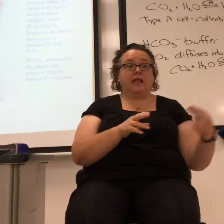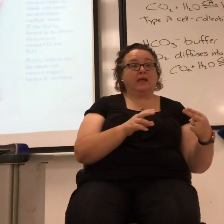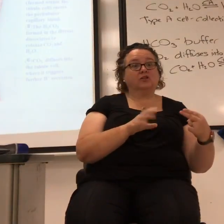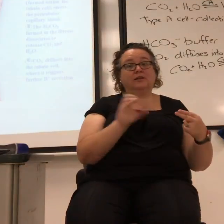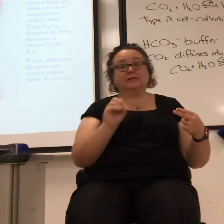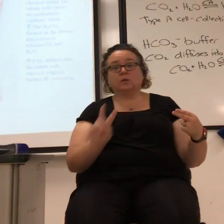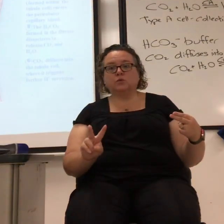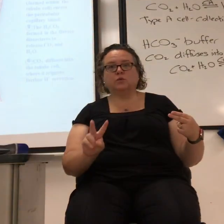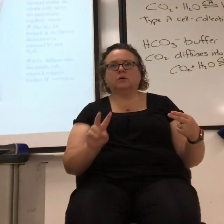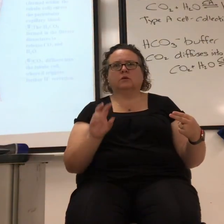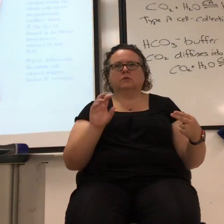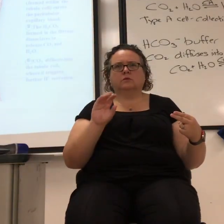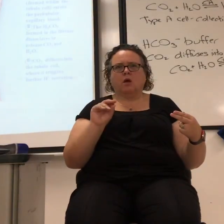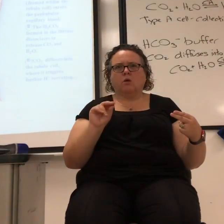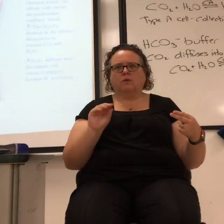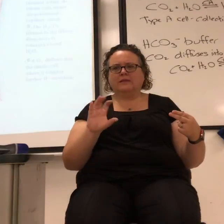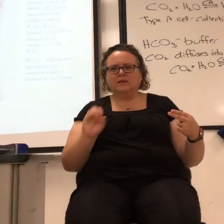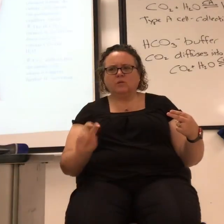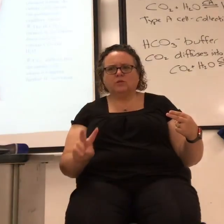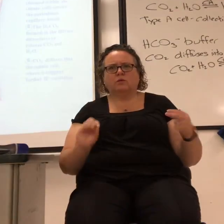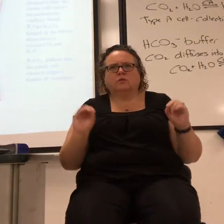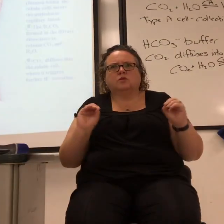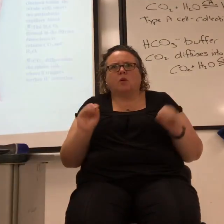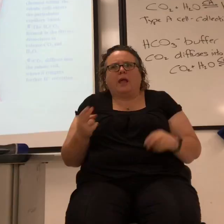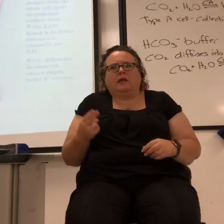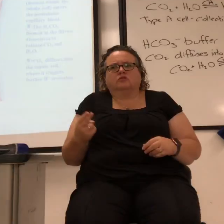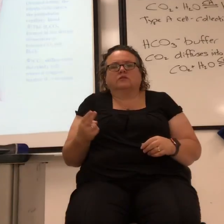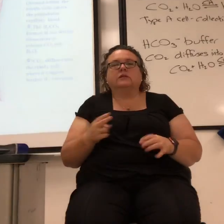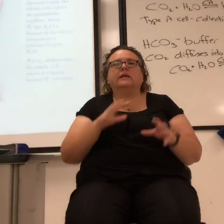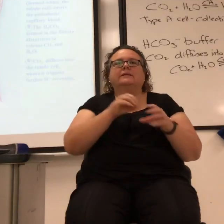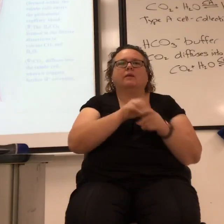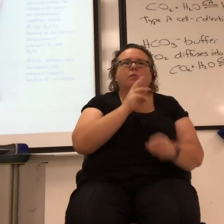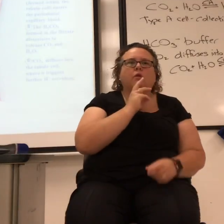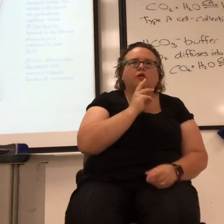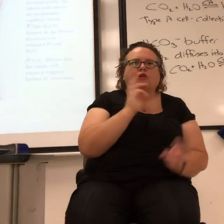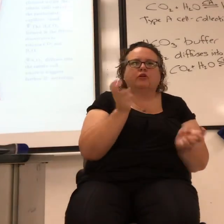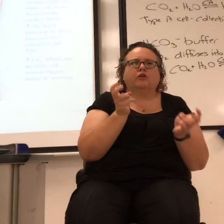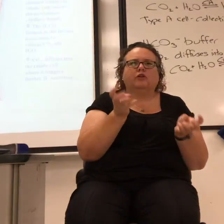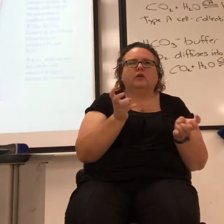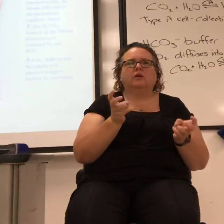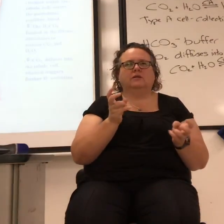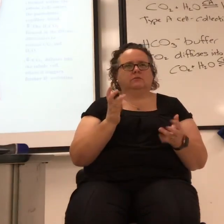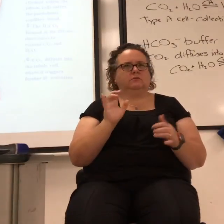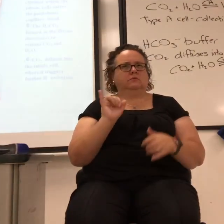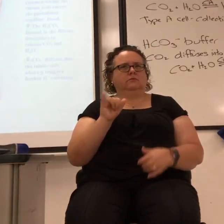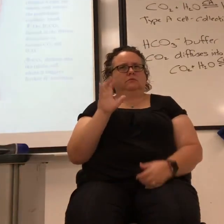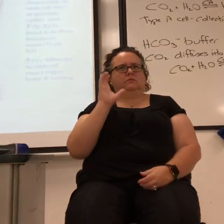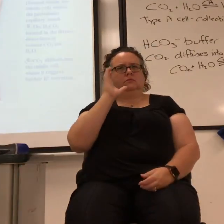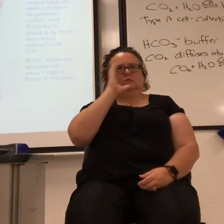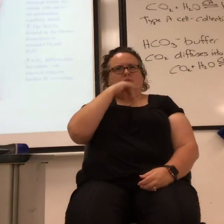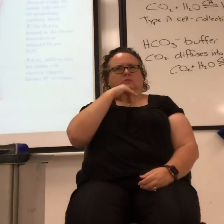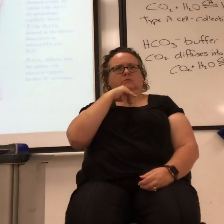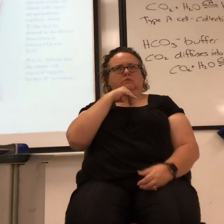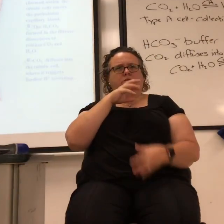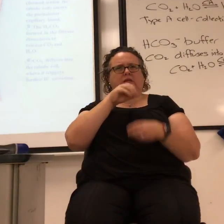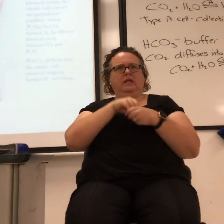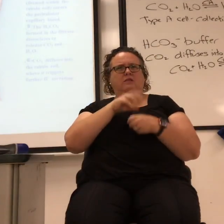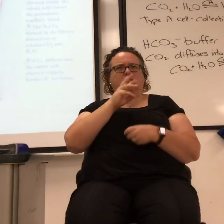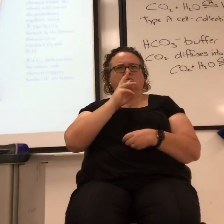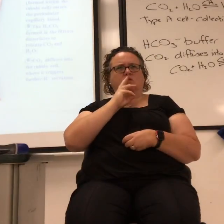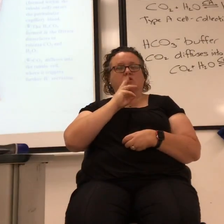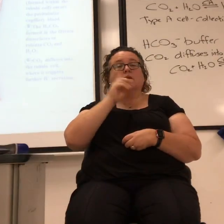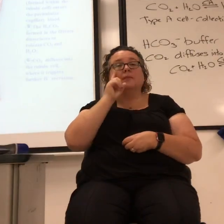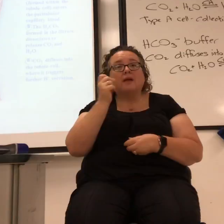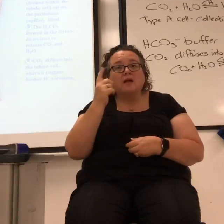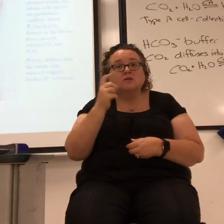there's no H. It's in the water. Okay. Now that's kind of funky that you have it in water, because